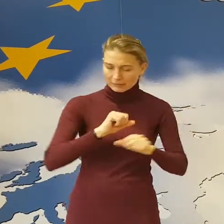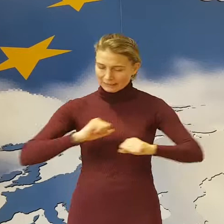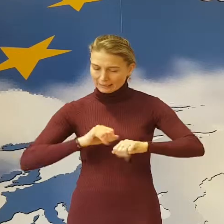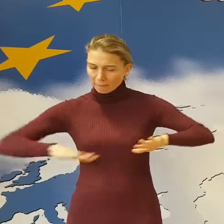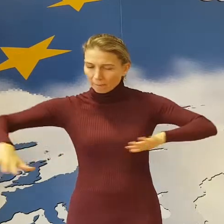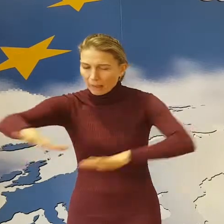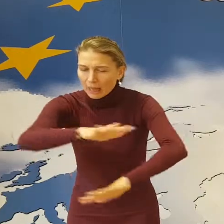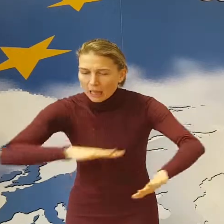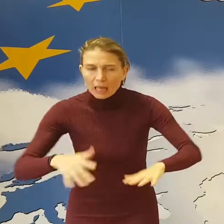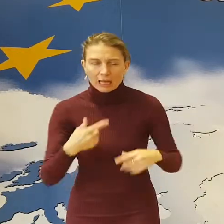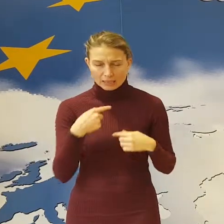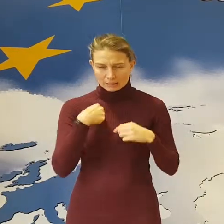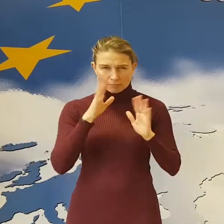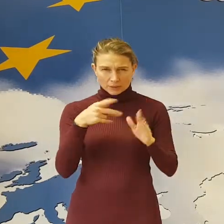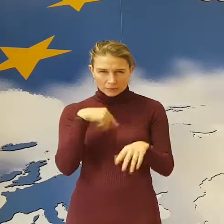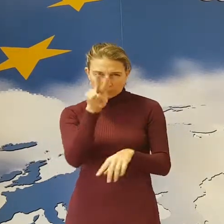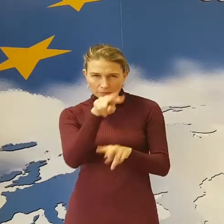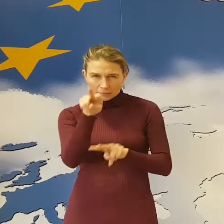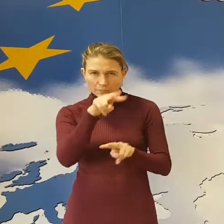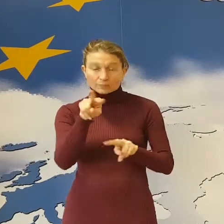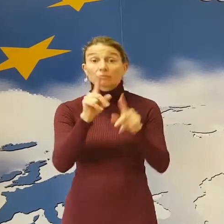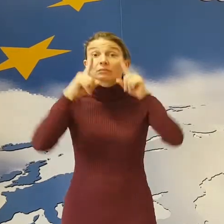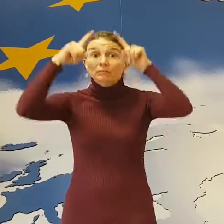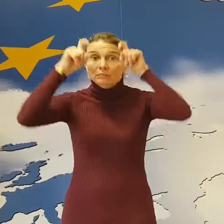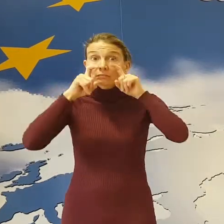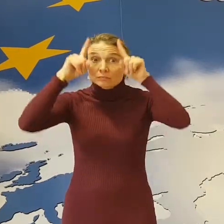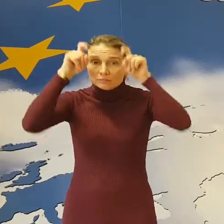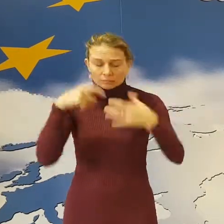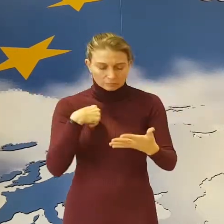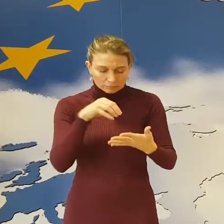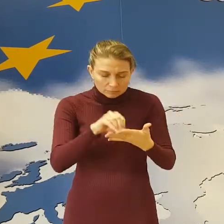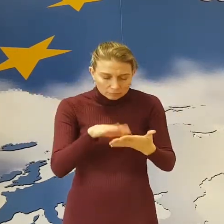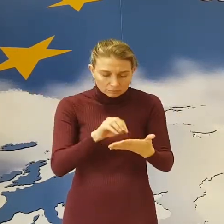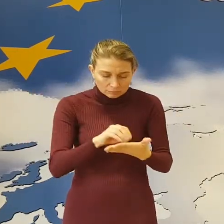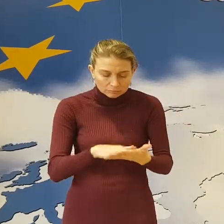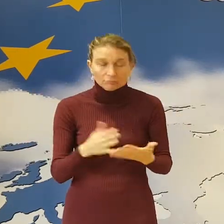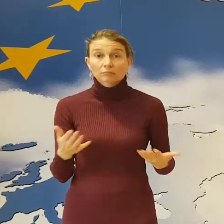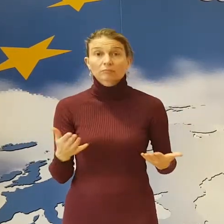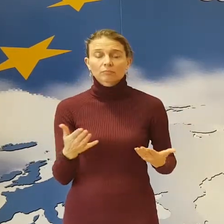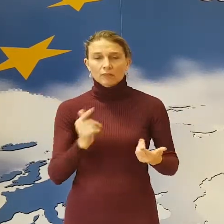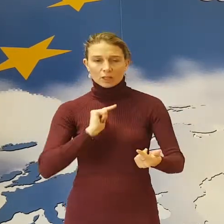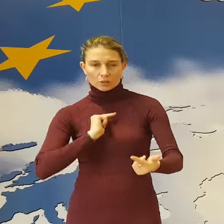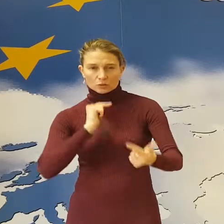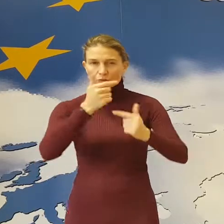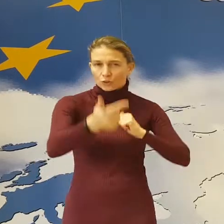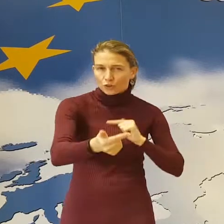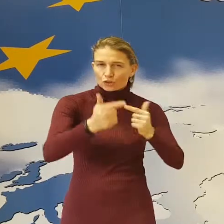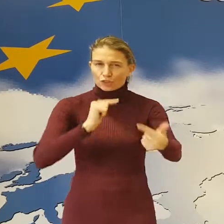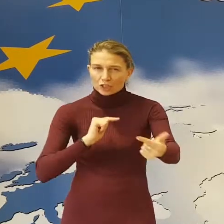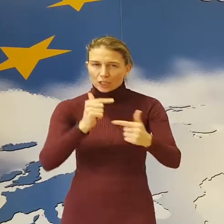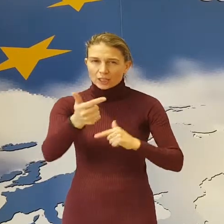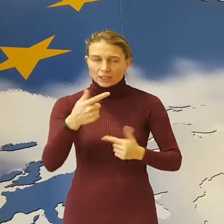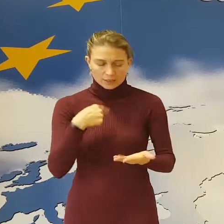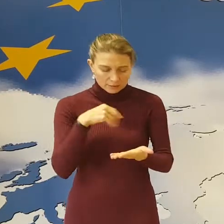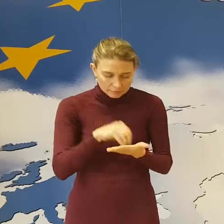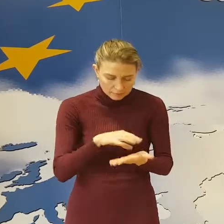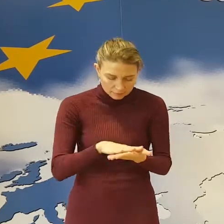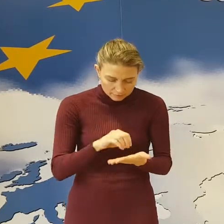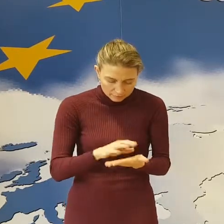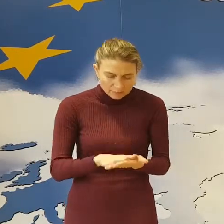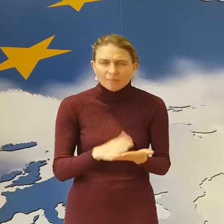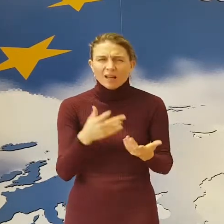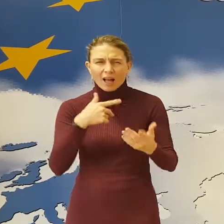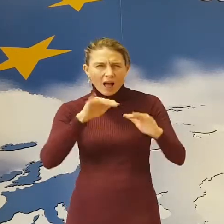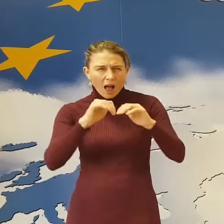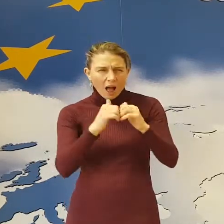features, stuff like that, turn-taking rules. And the rater really need to know what's on